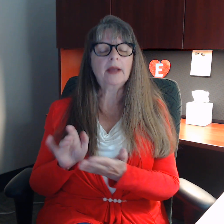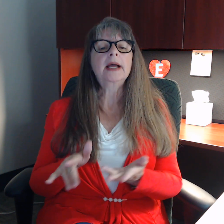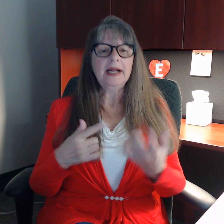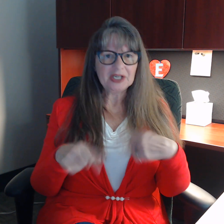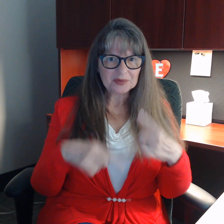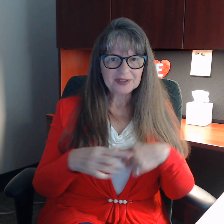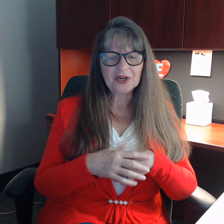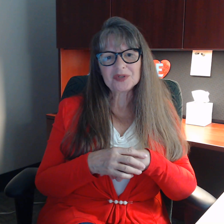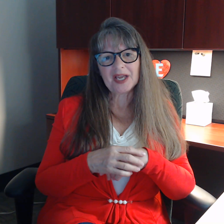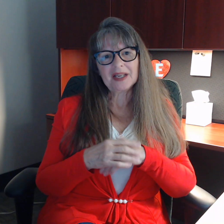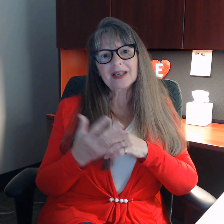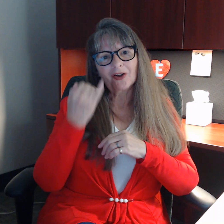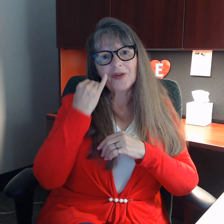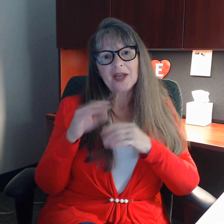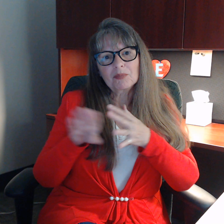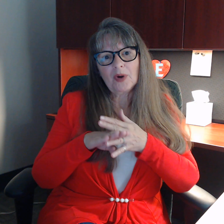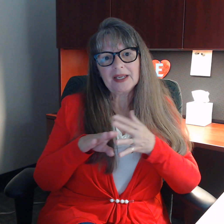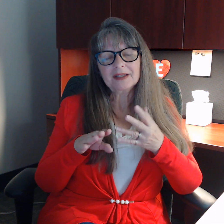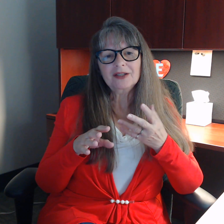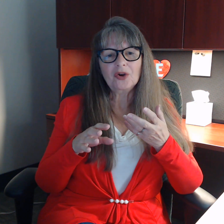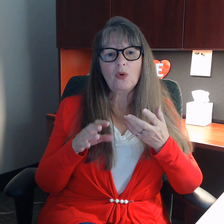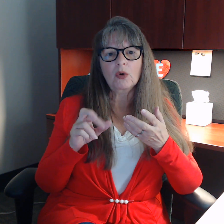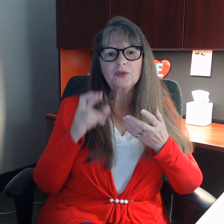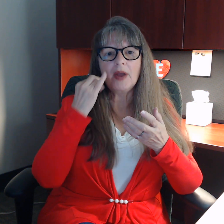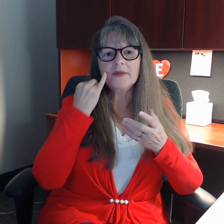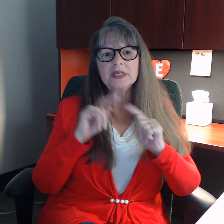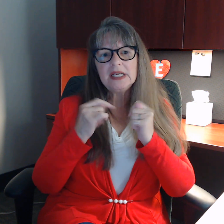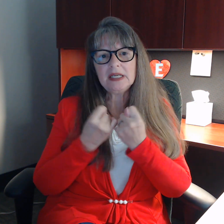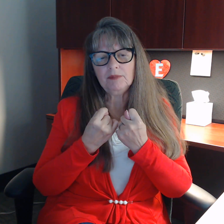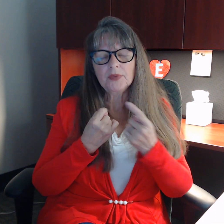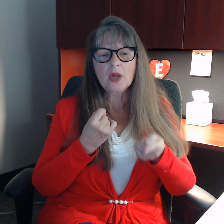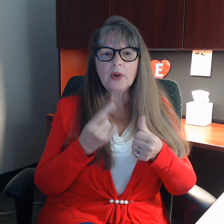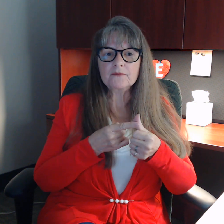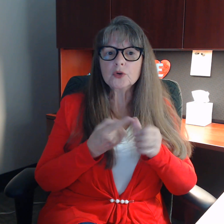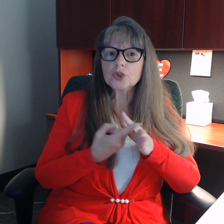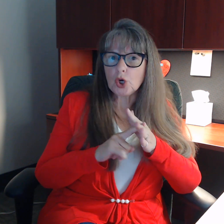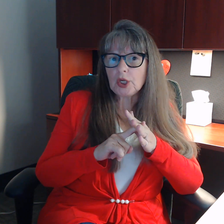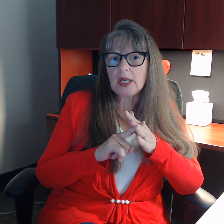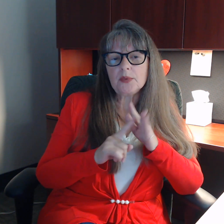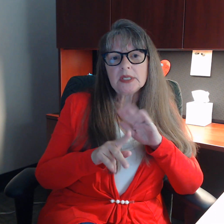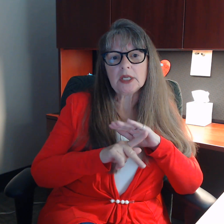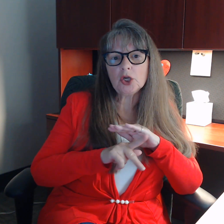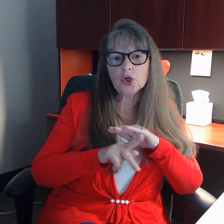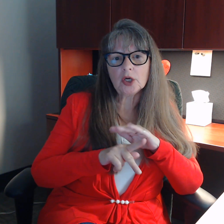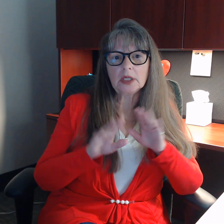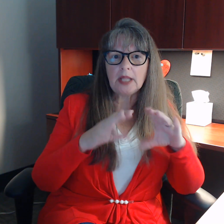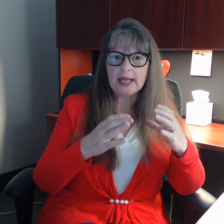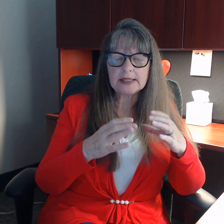And sign it. Like if I had a break, or if you have a team. When I first started, I was in a kindergarten class, and it was